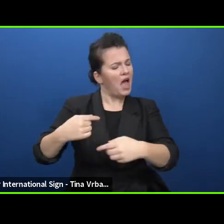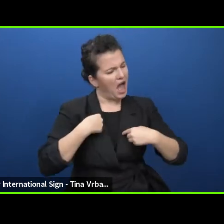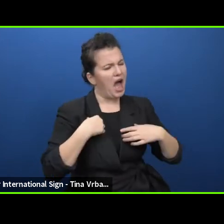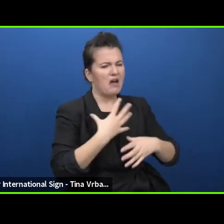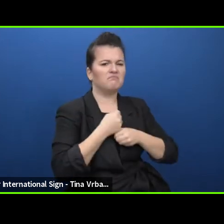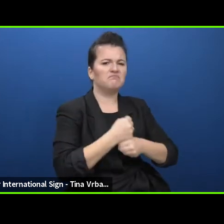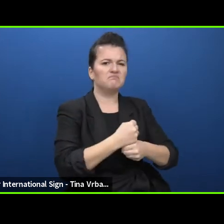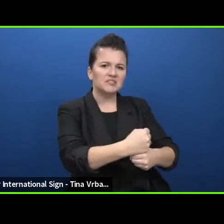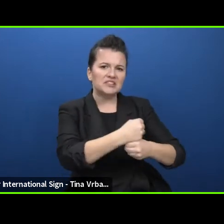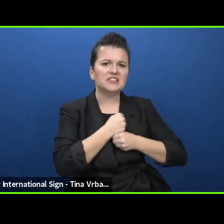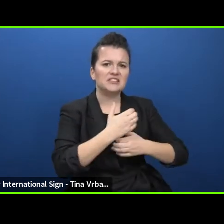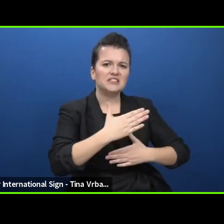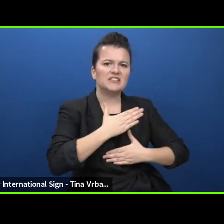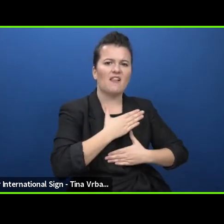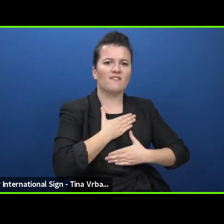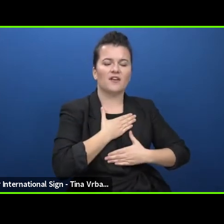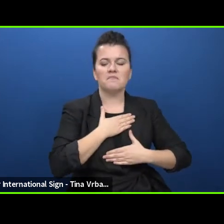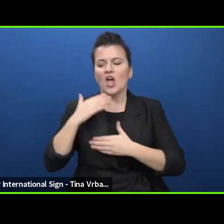his servants.